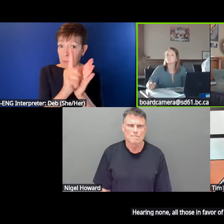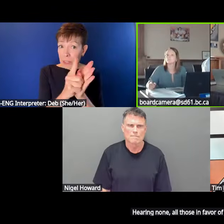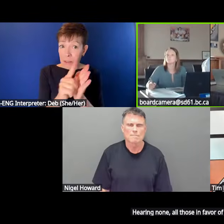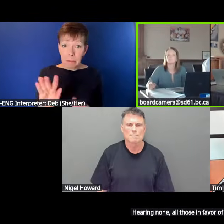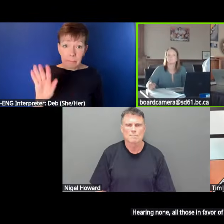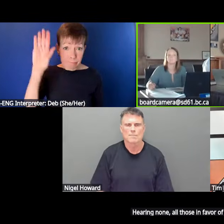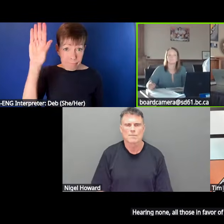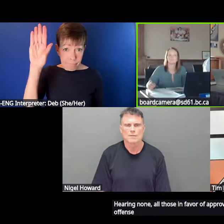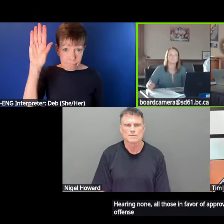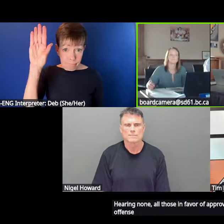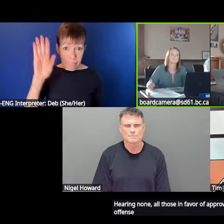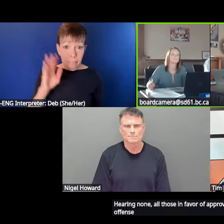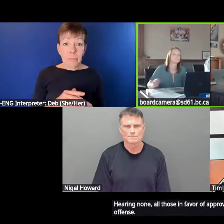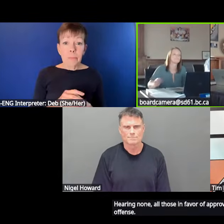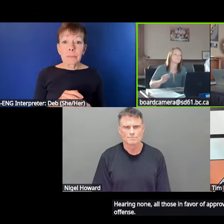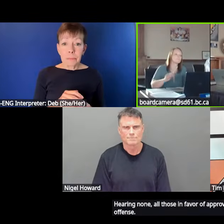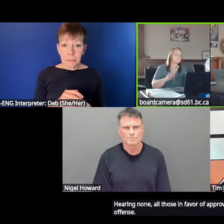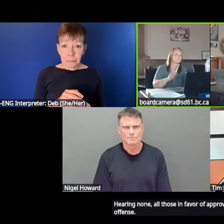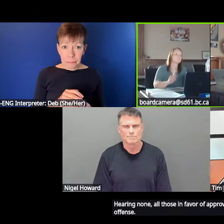hands?